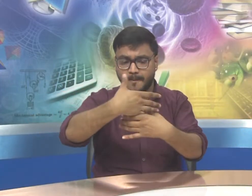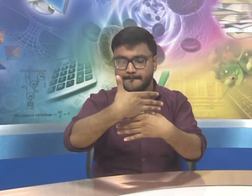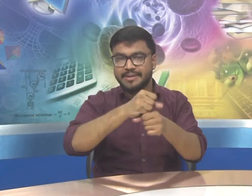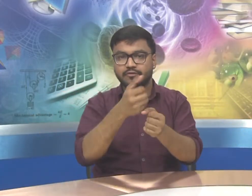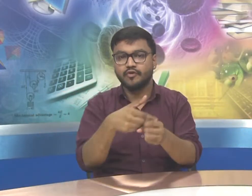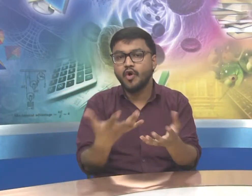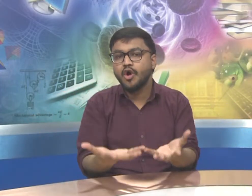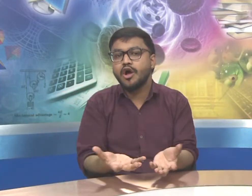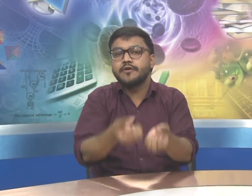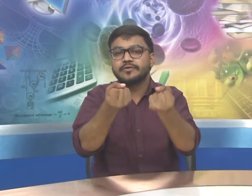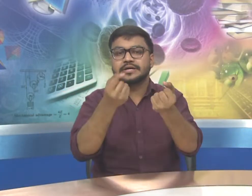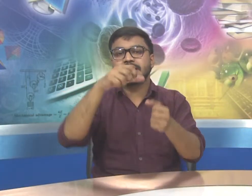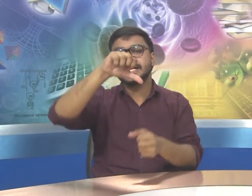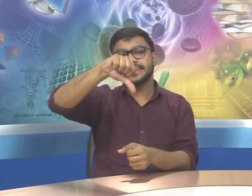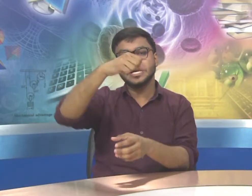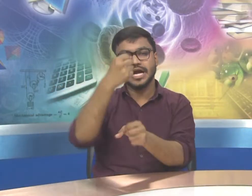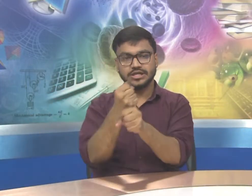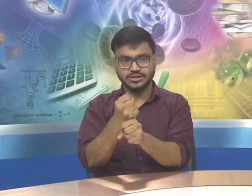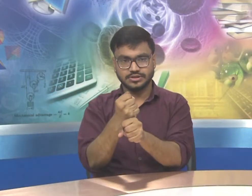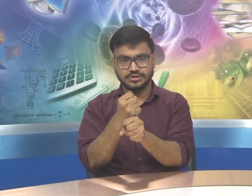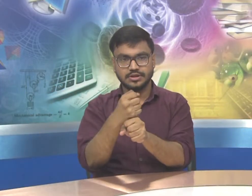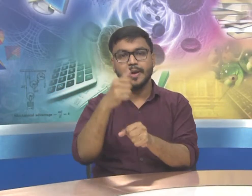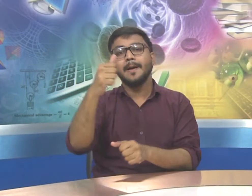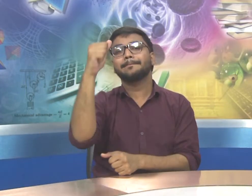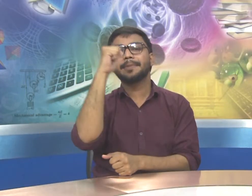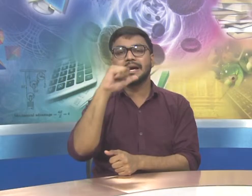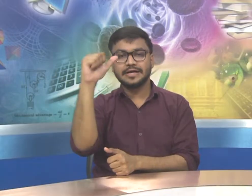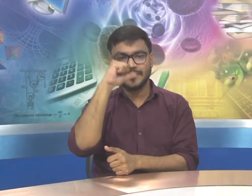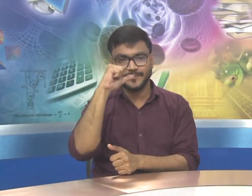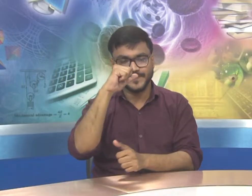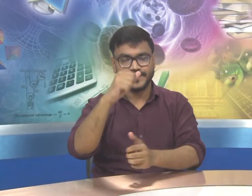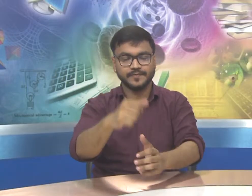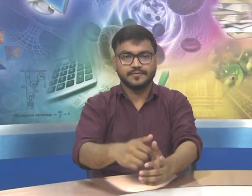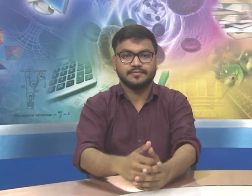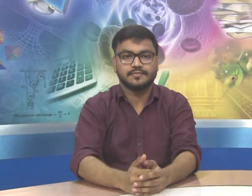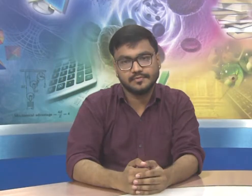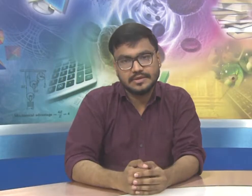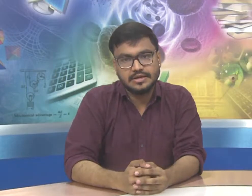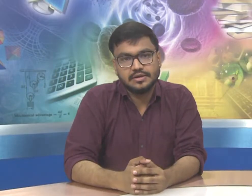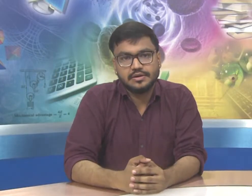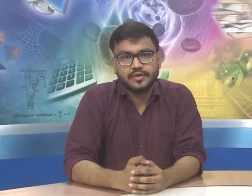And when they combine, they gave us 9 gram of water.